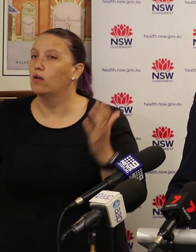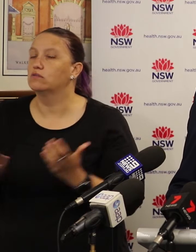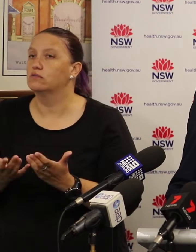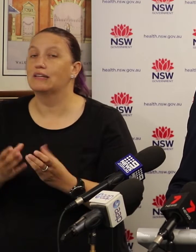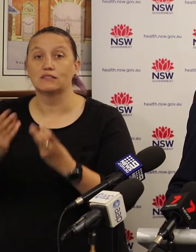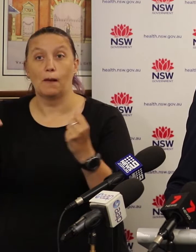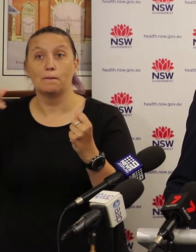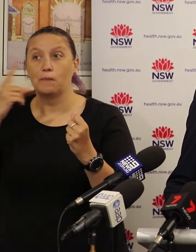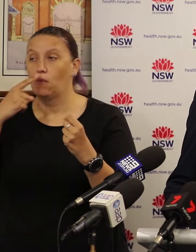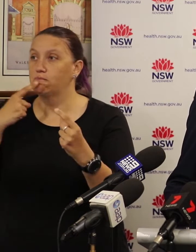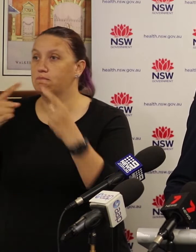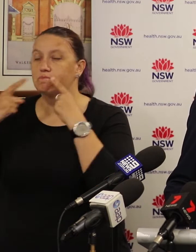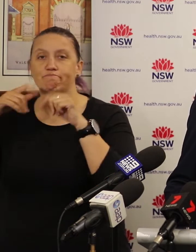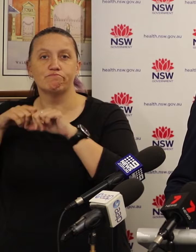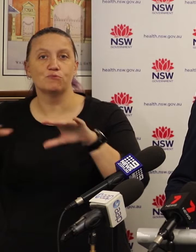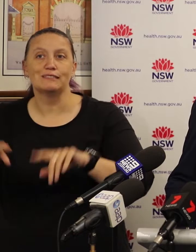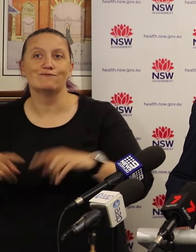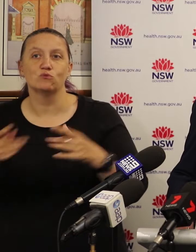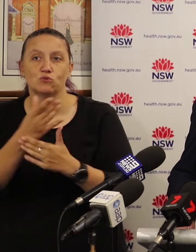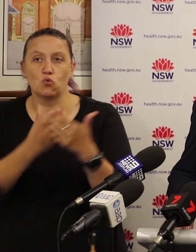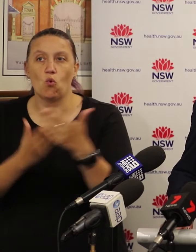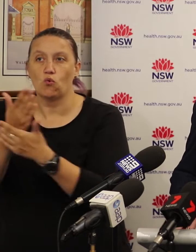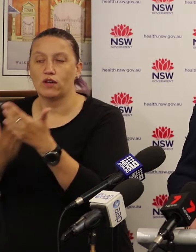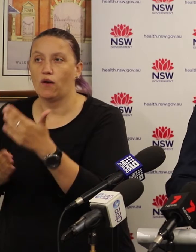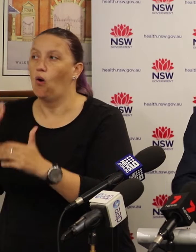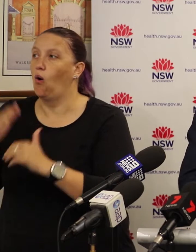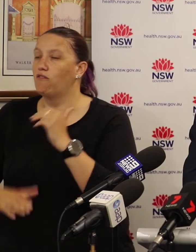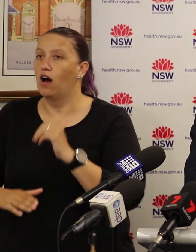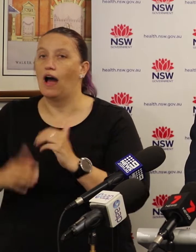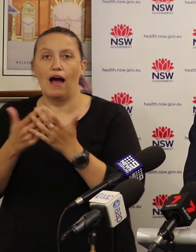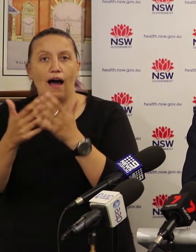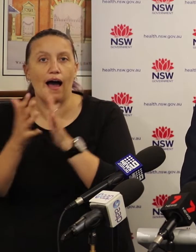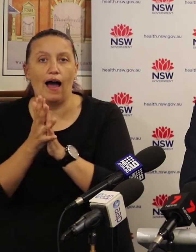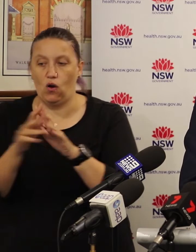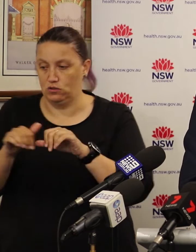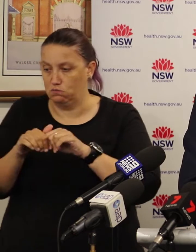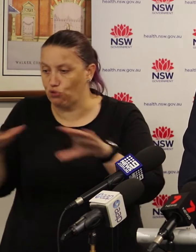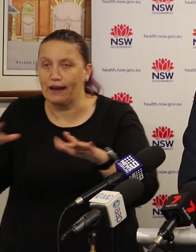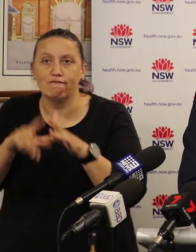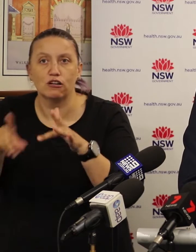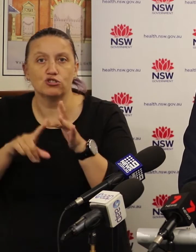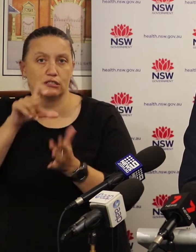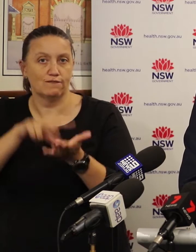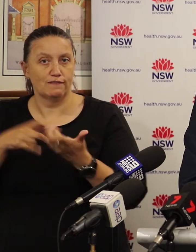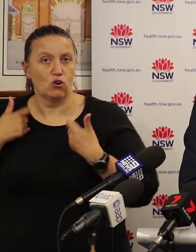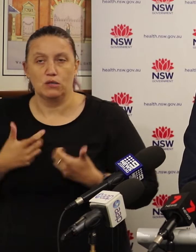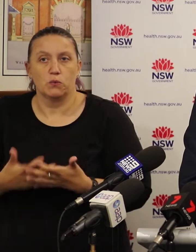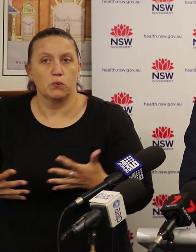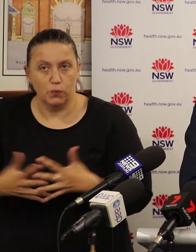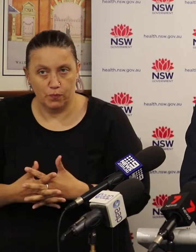reports around the capacity to pass on the coronavirus or